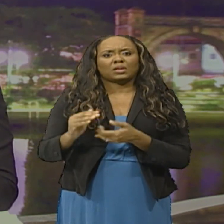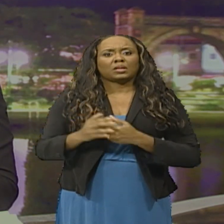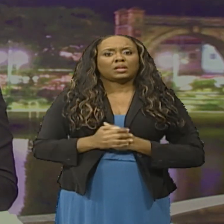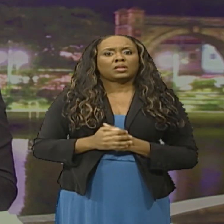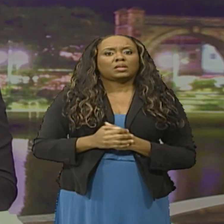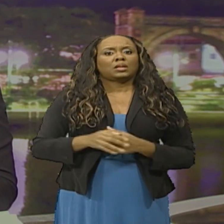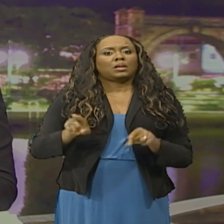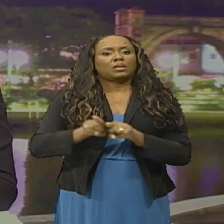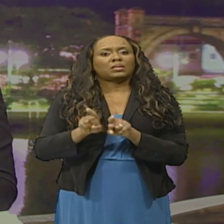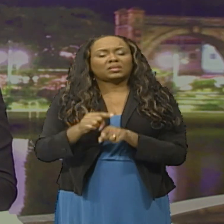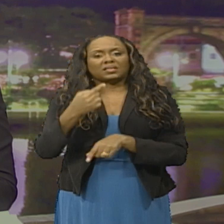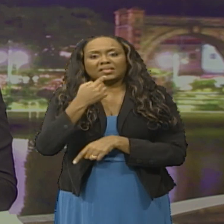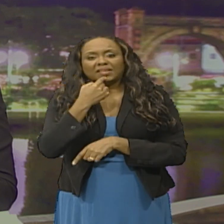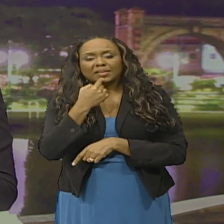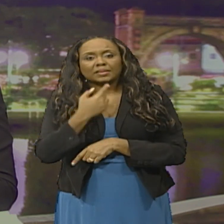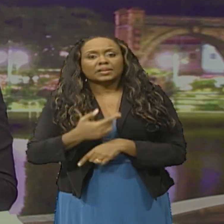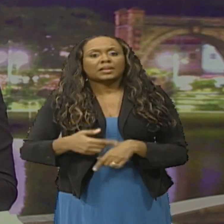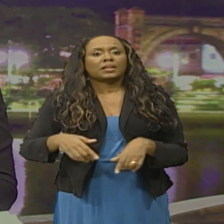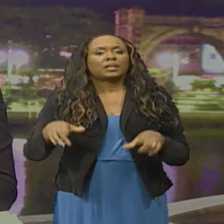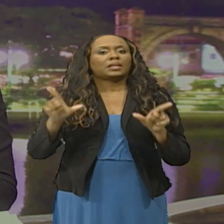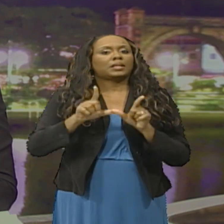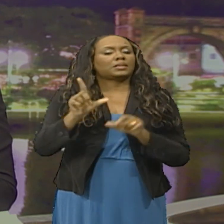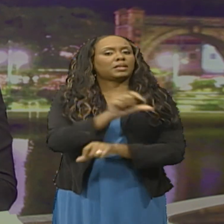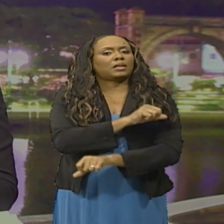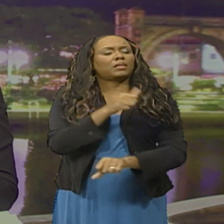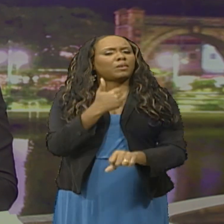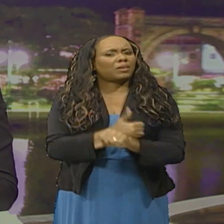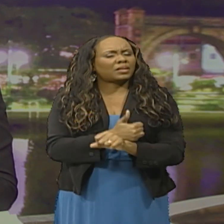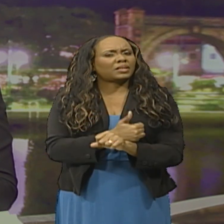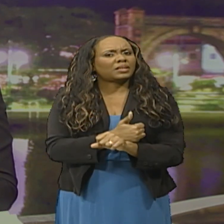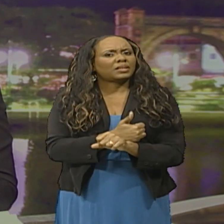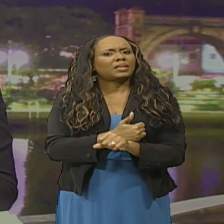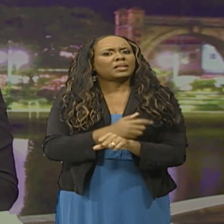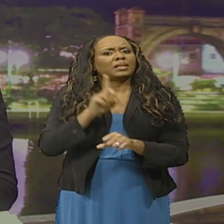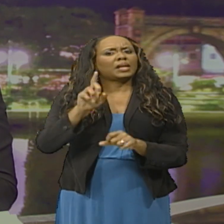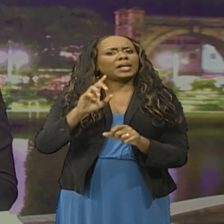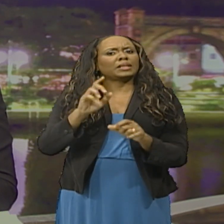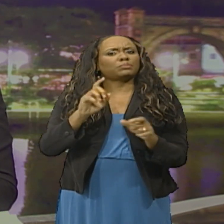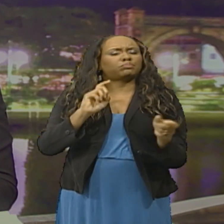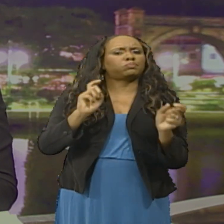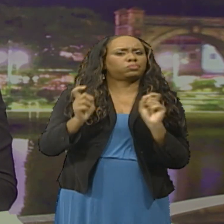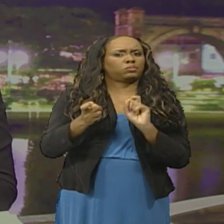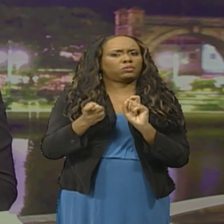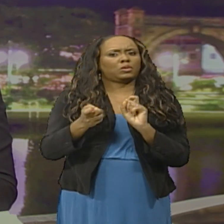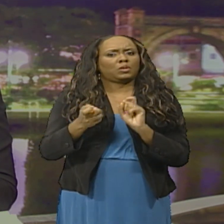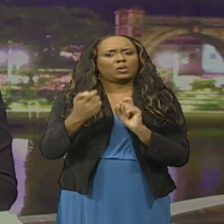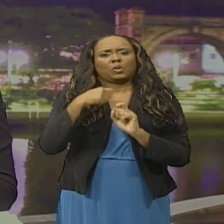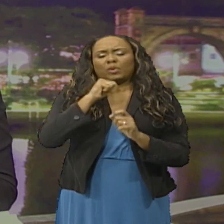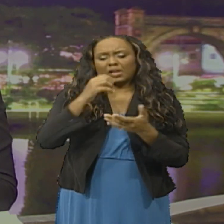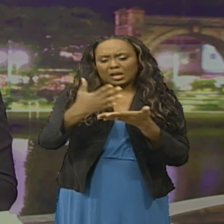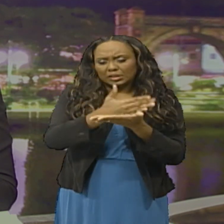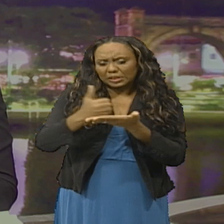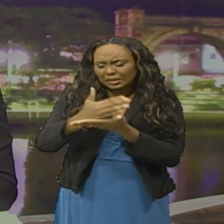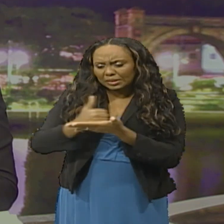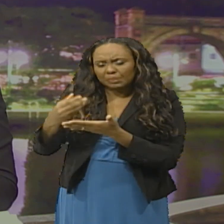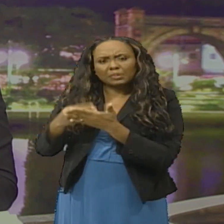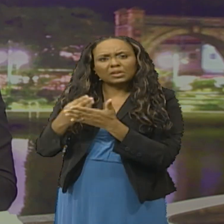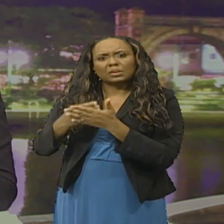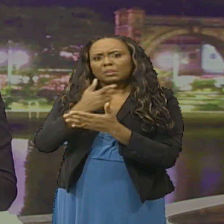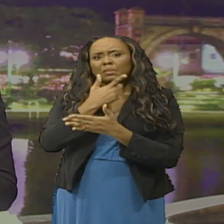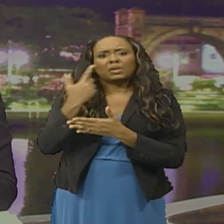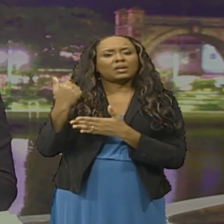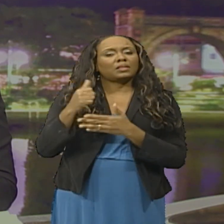Affairs, says something needs to be done at the licensing authority. She believes the country is losing out on millions of dollars as a result